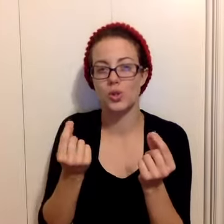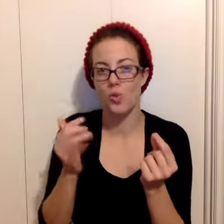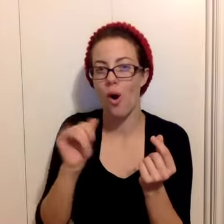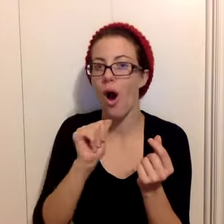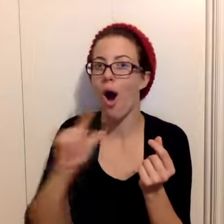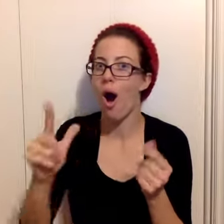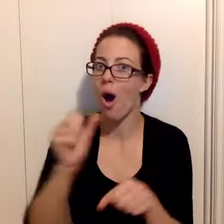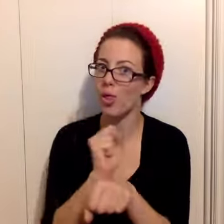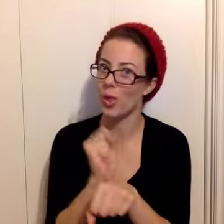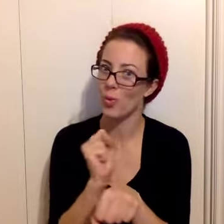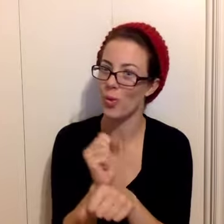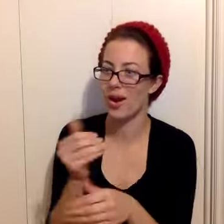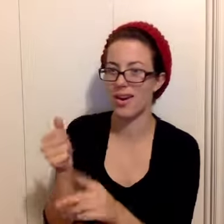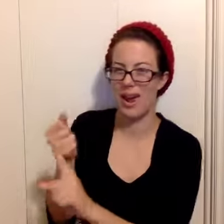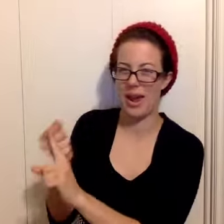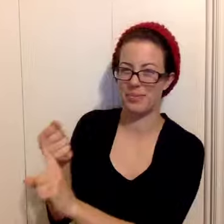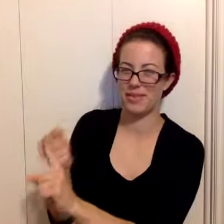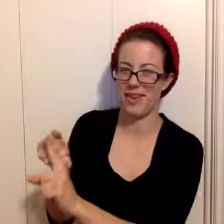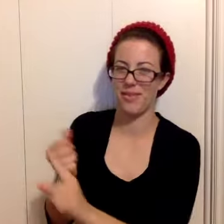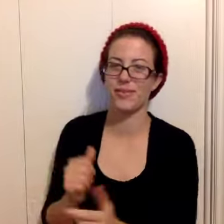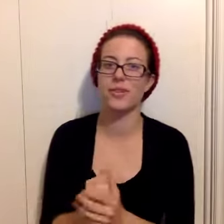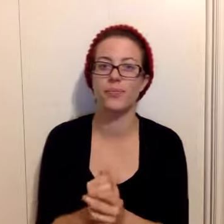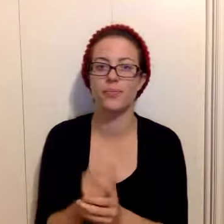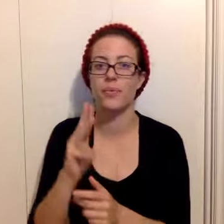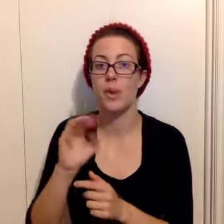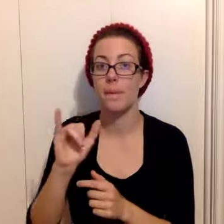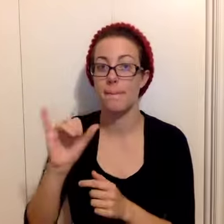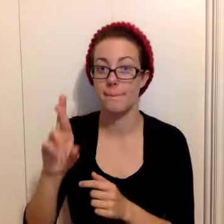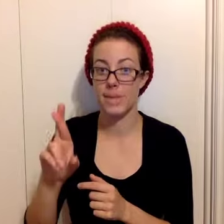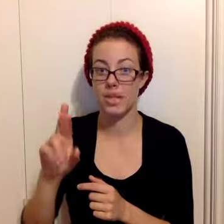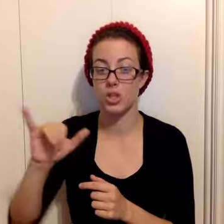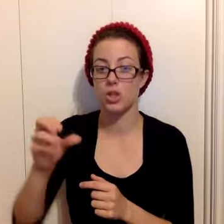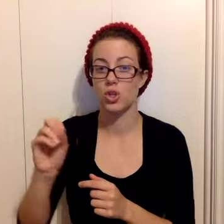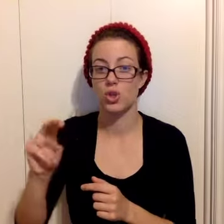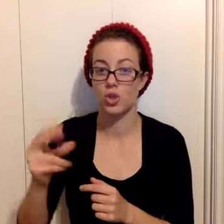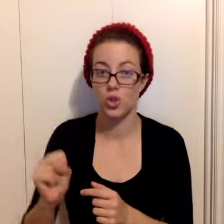Mr. Jones wants a medium-sized square shed